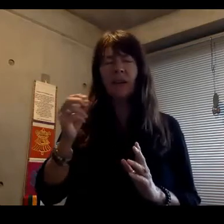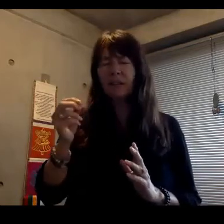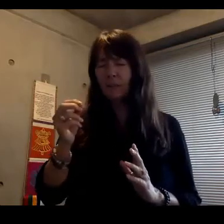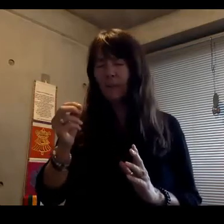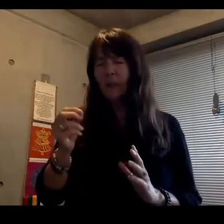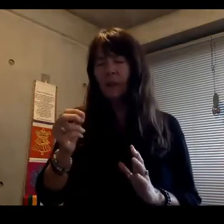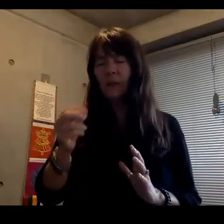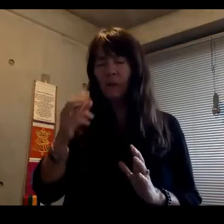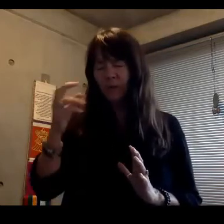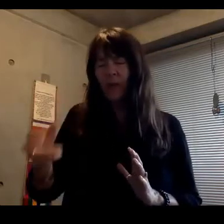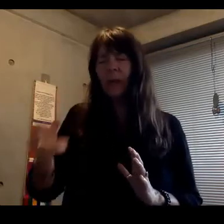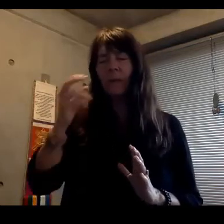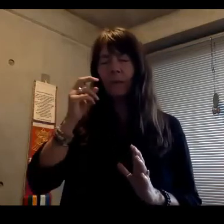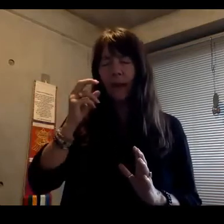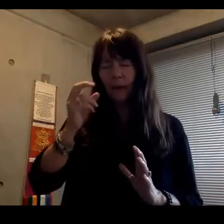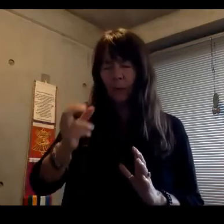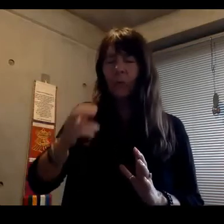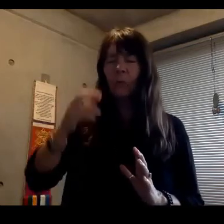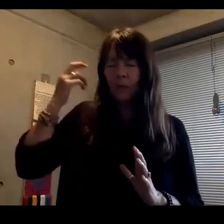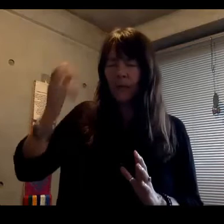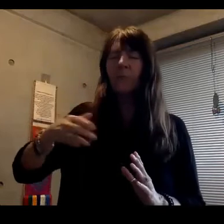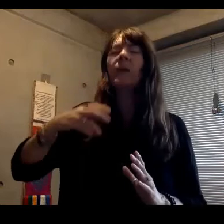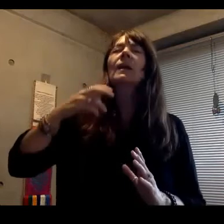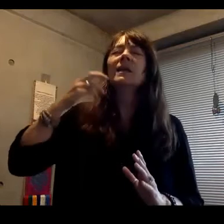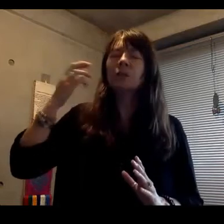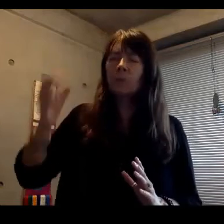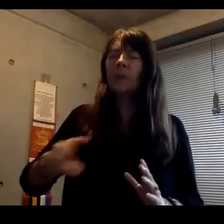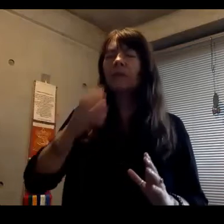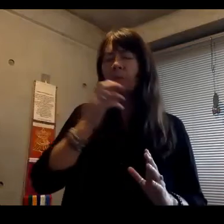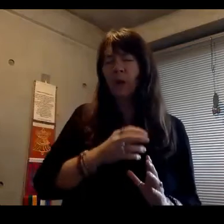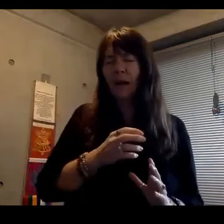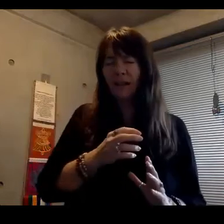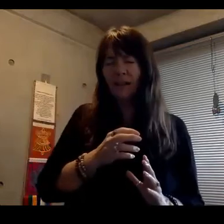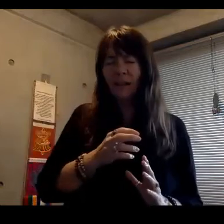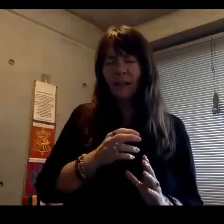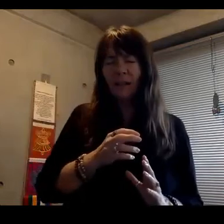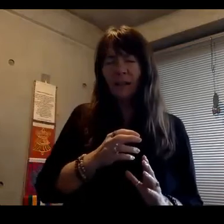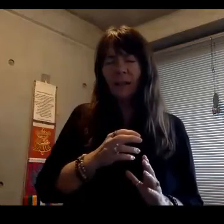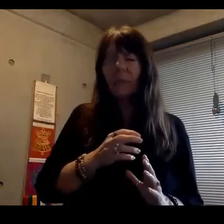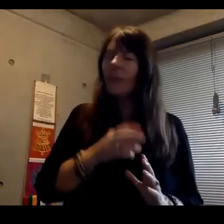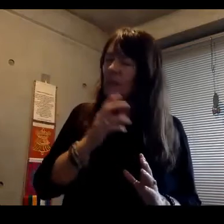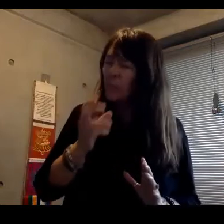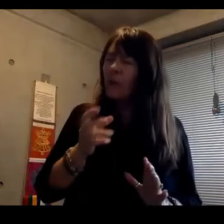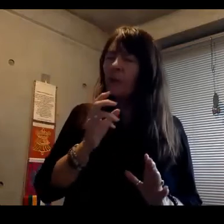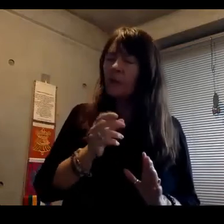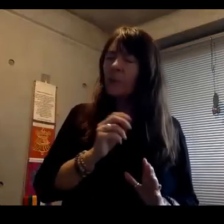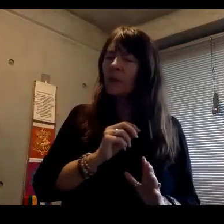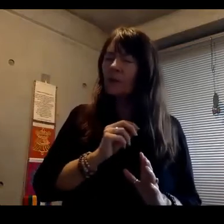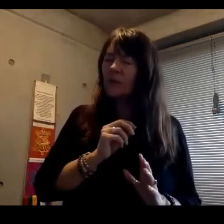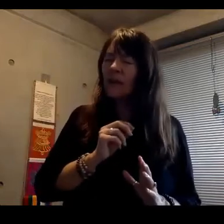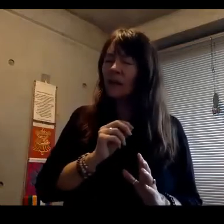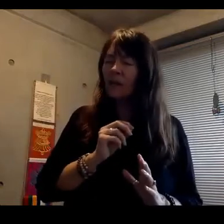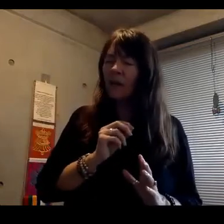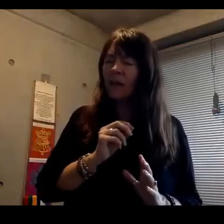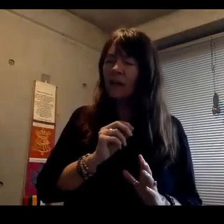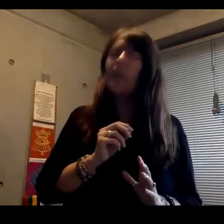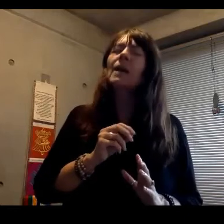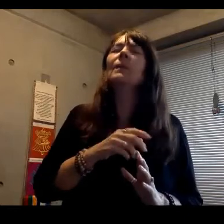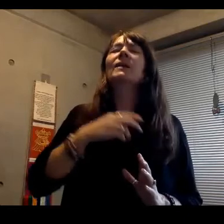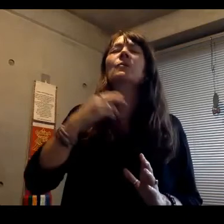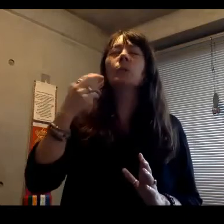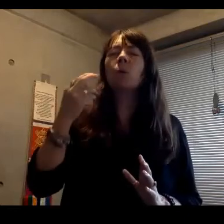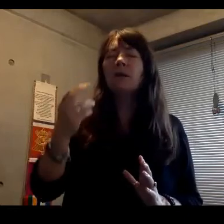will find something to fear that you believe is the reason for your hiding. That is why you can spend your entire life